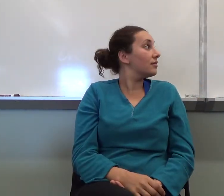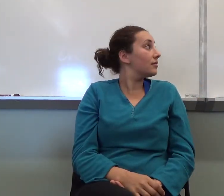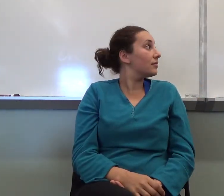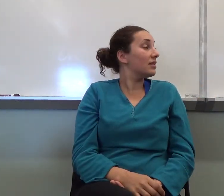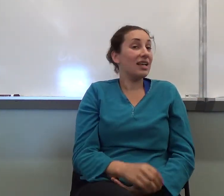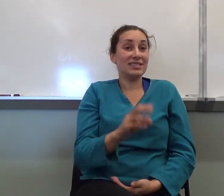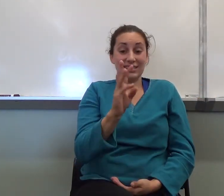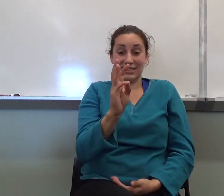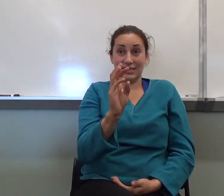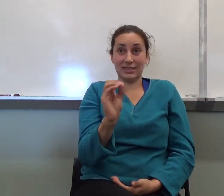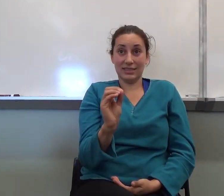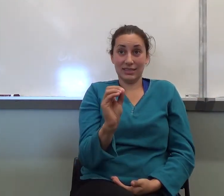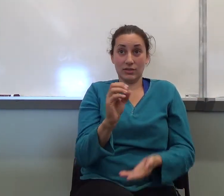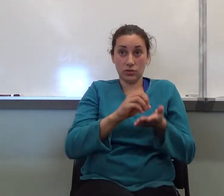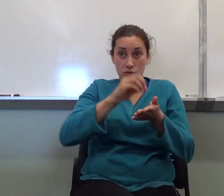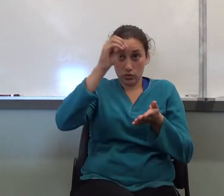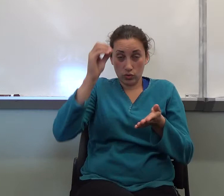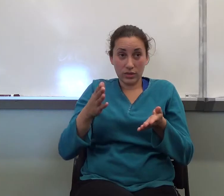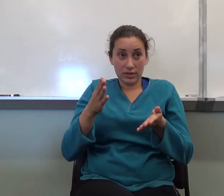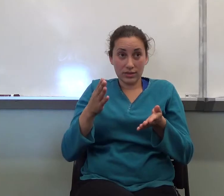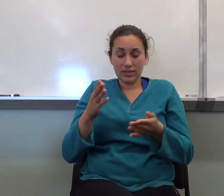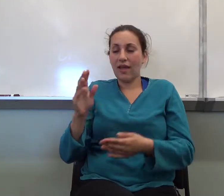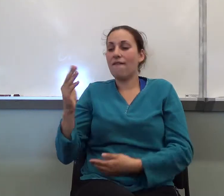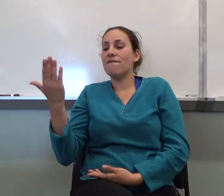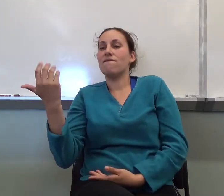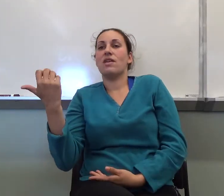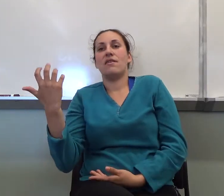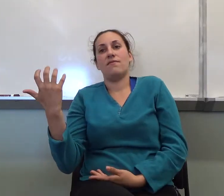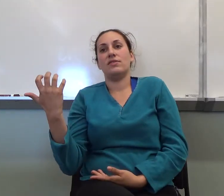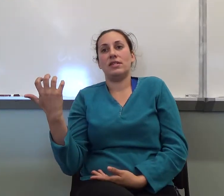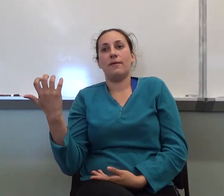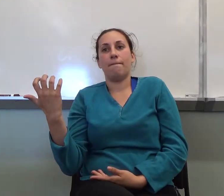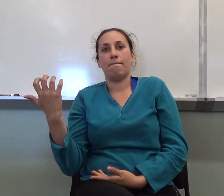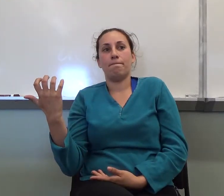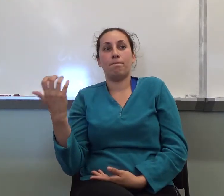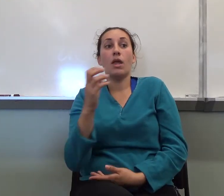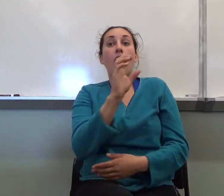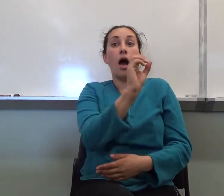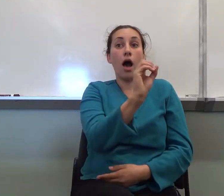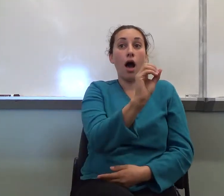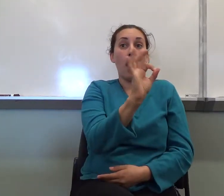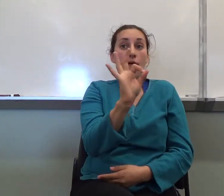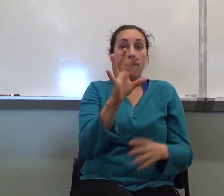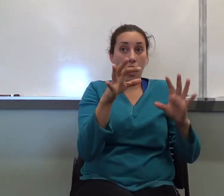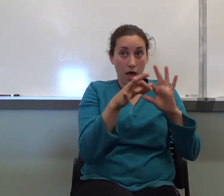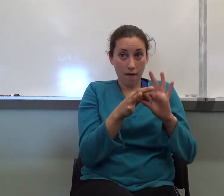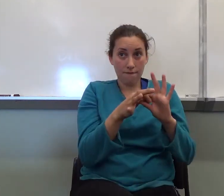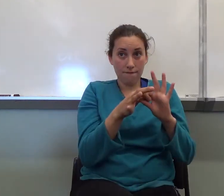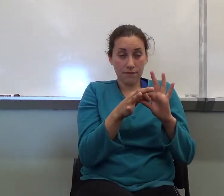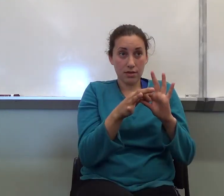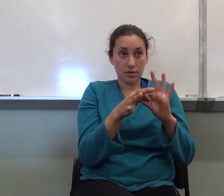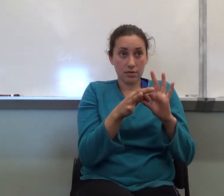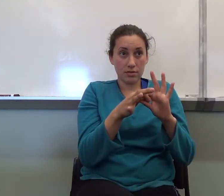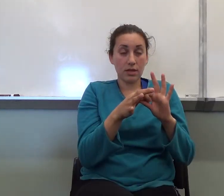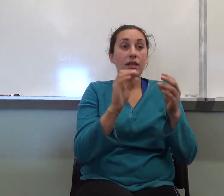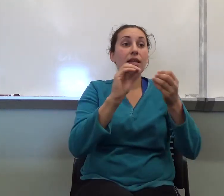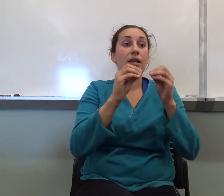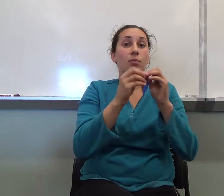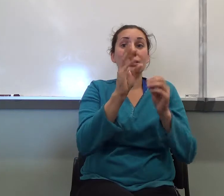60 students is 15. All right, of 60. The number 60 is close